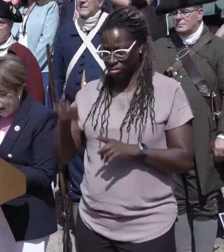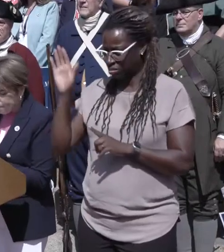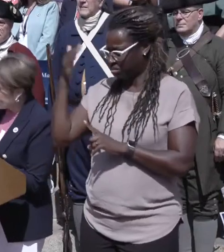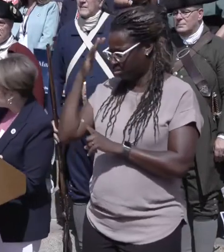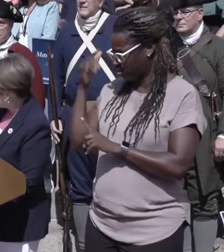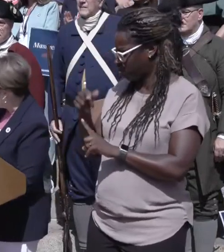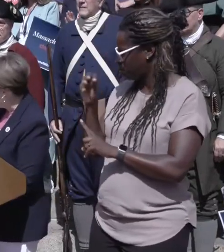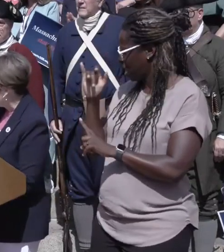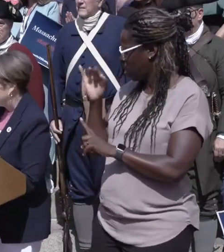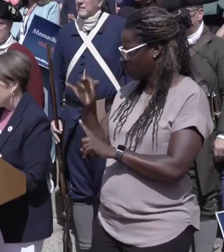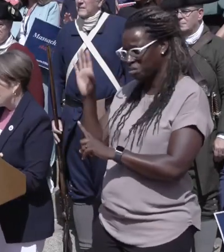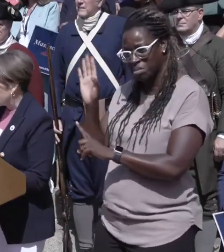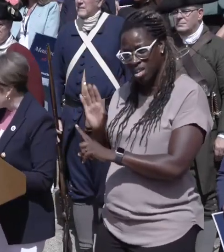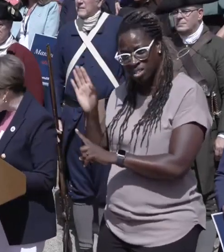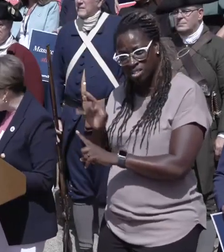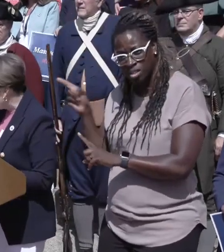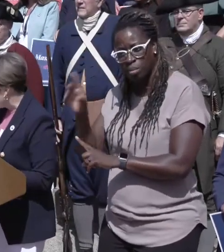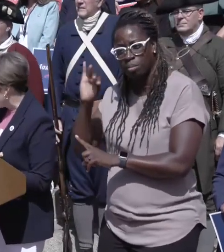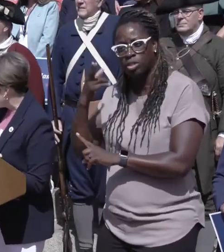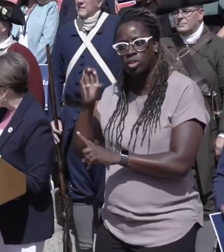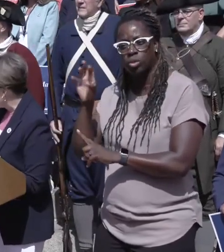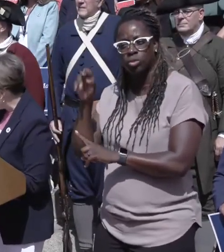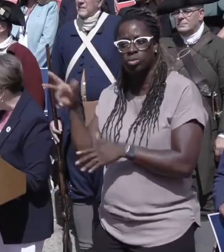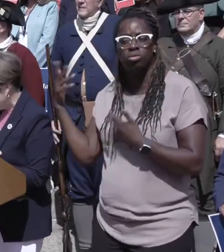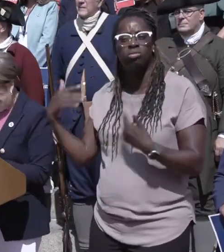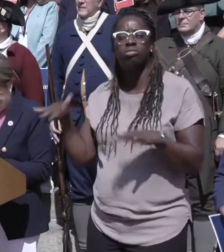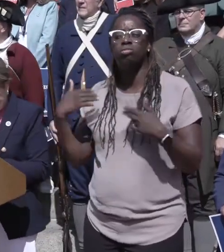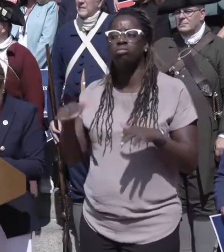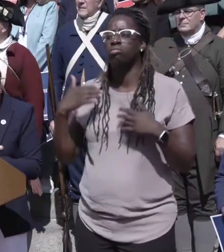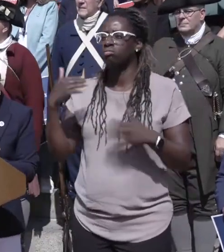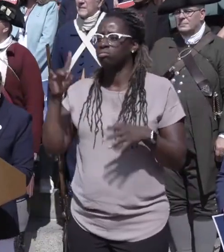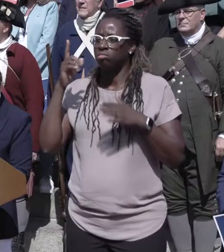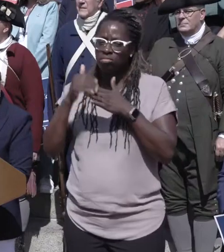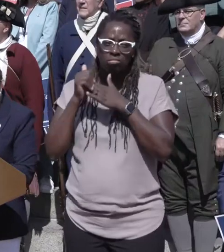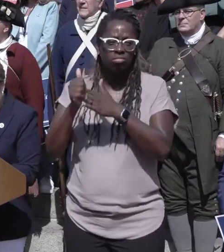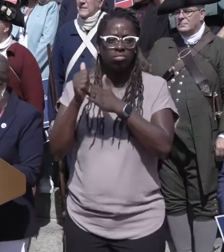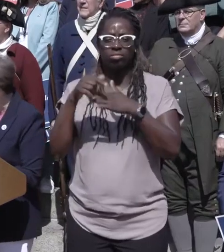our great capital city with a revolutionary spirit.